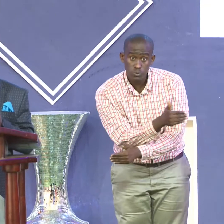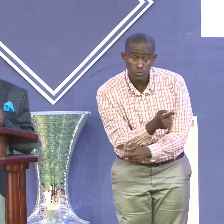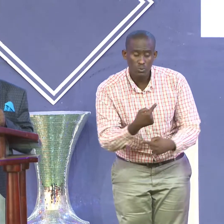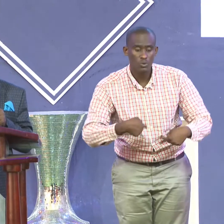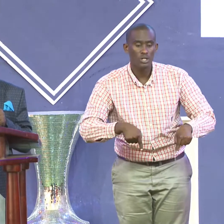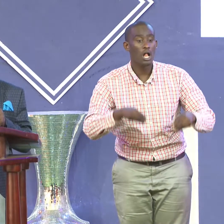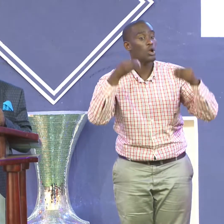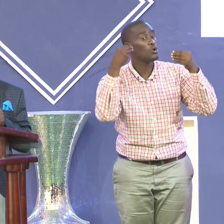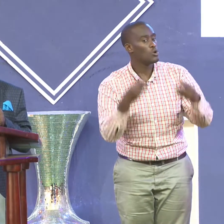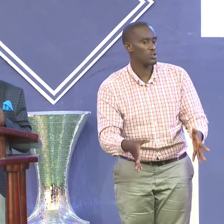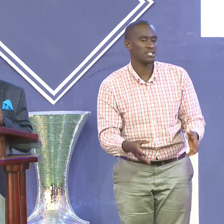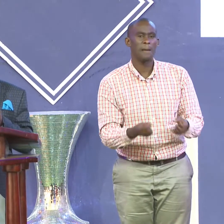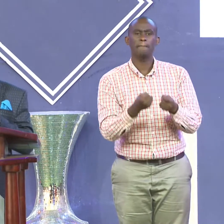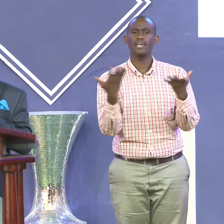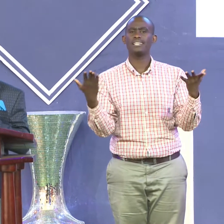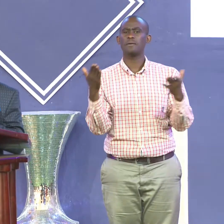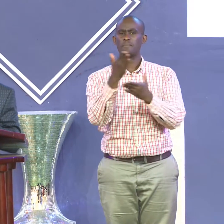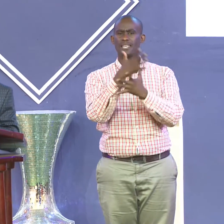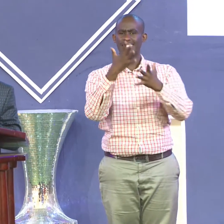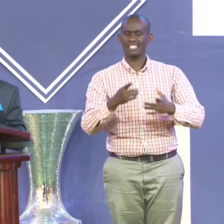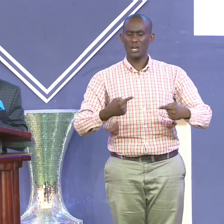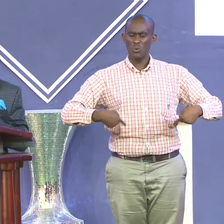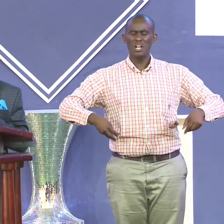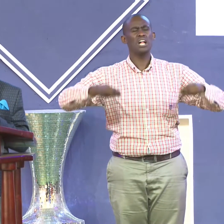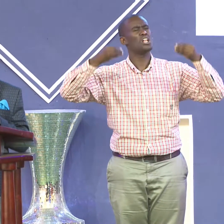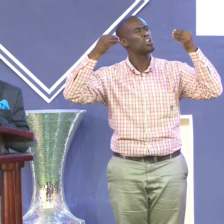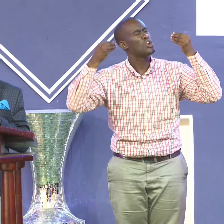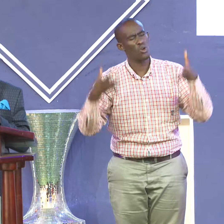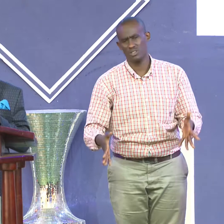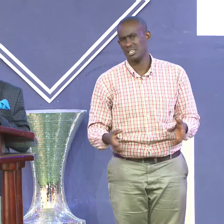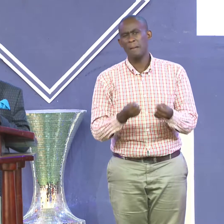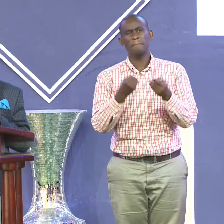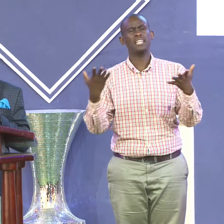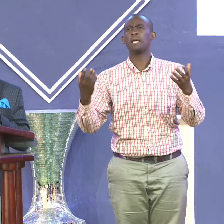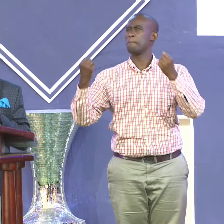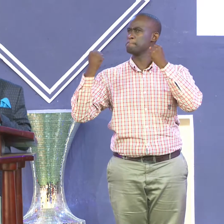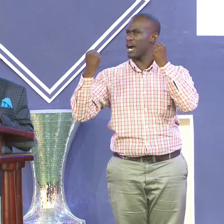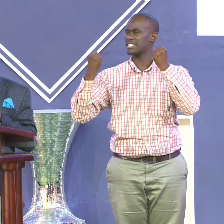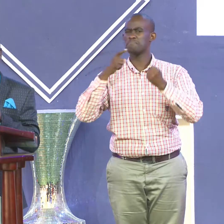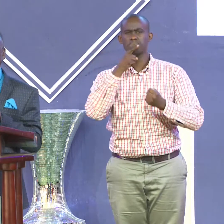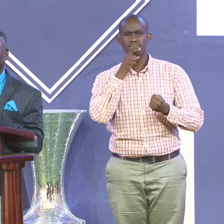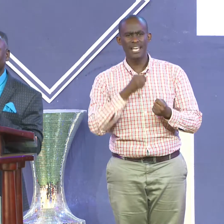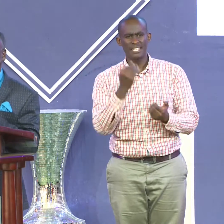course. We have lost so many ministers. We have lost mighty ones.